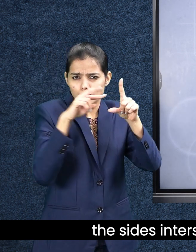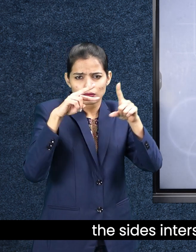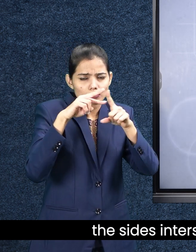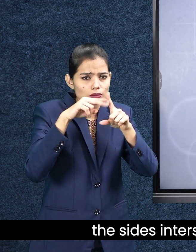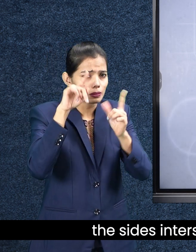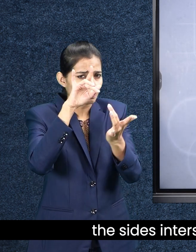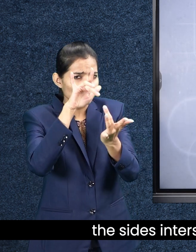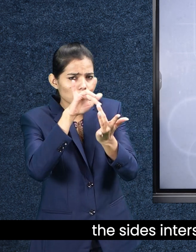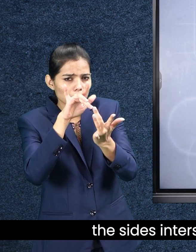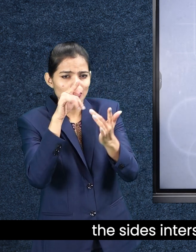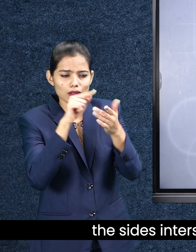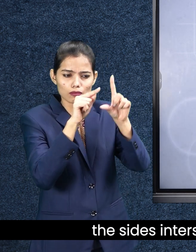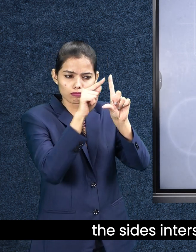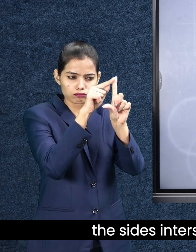the hypotenuse.